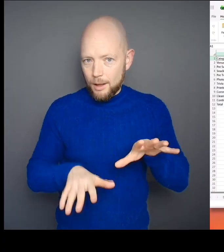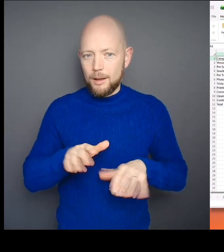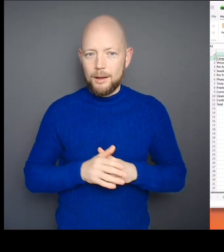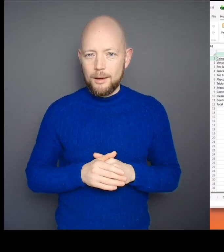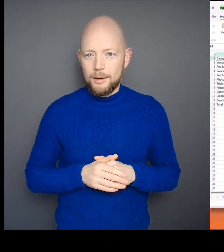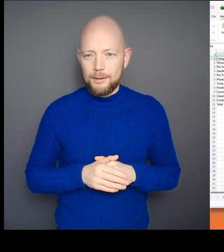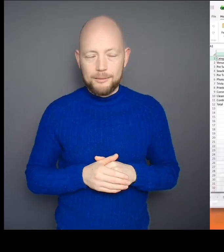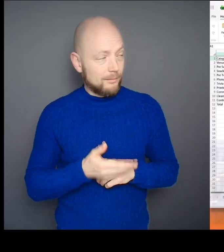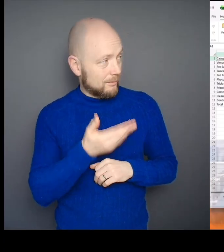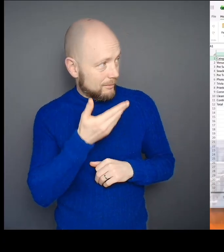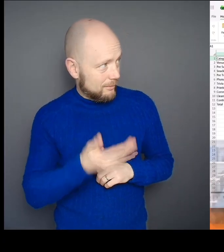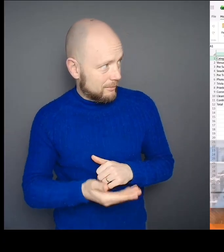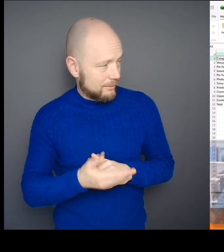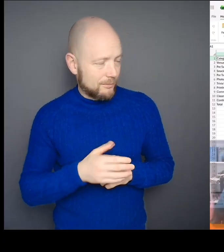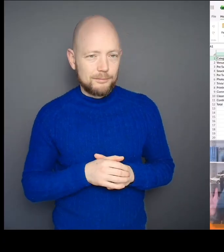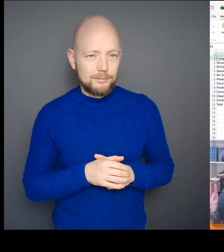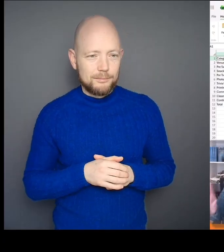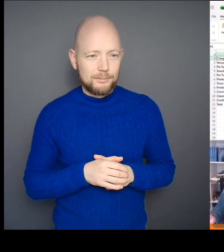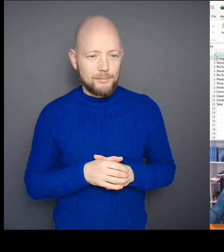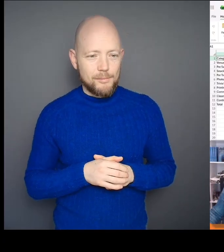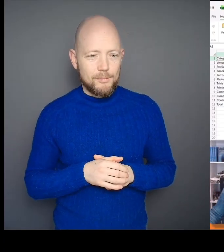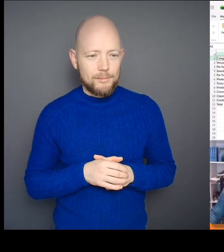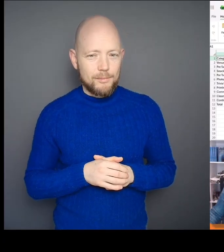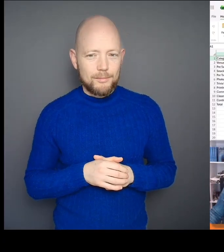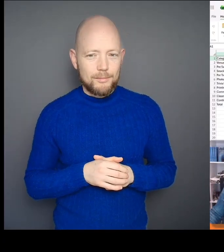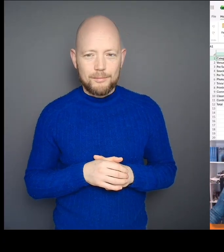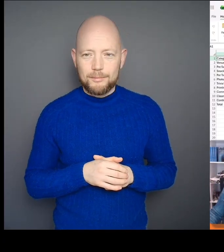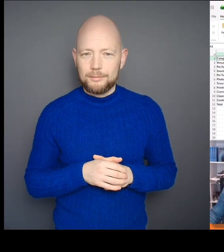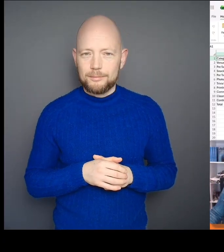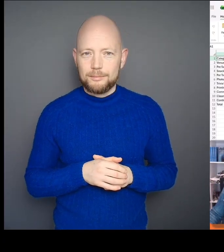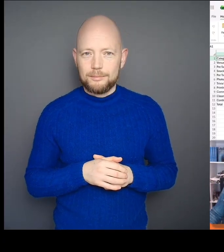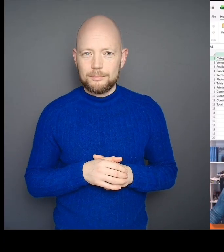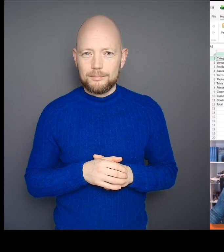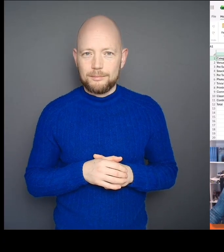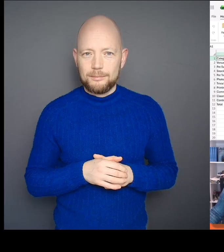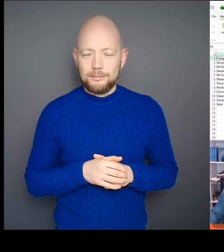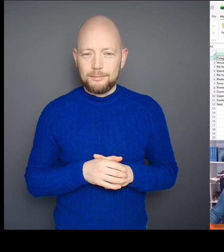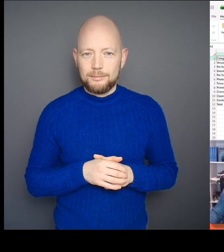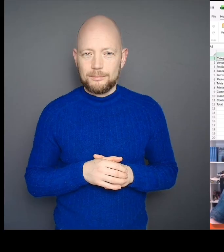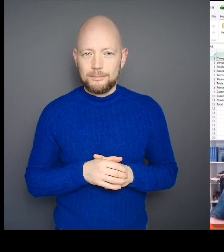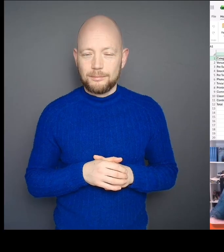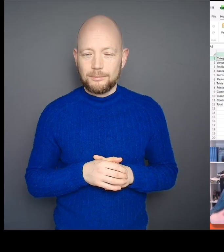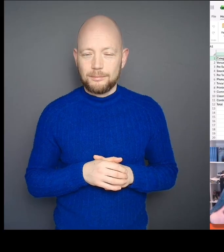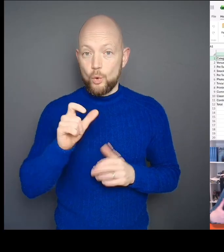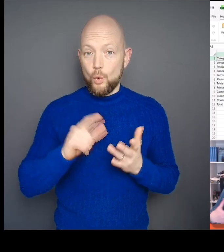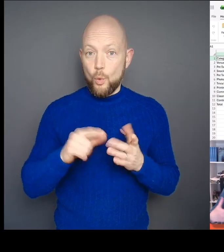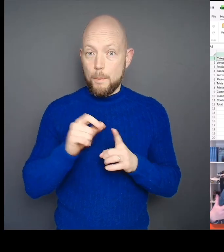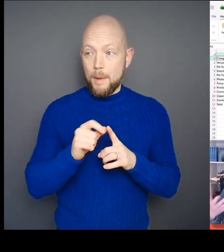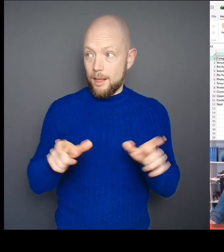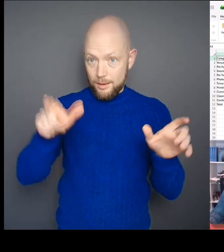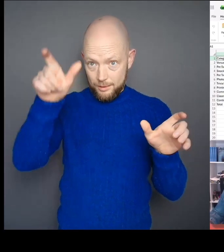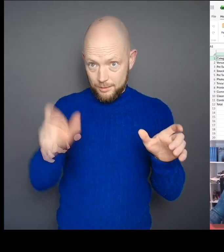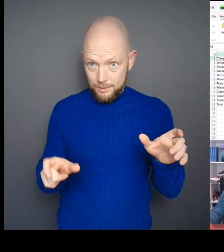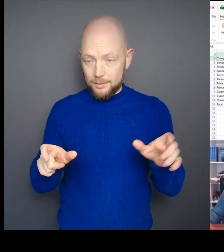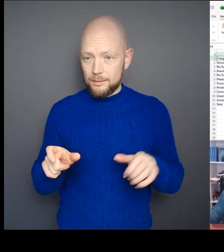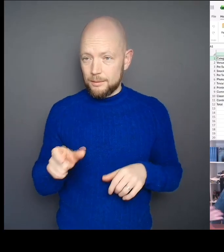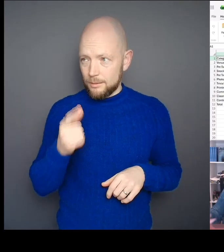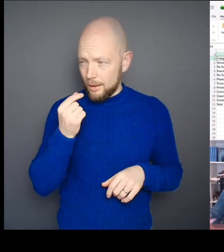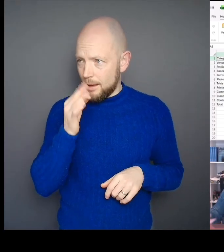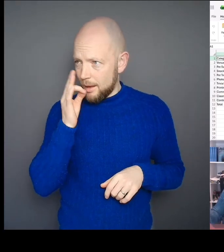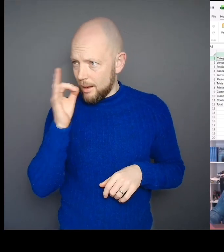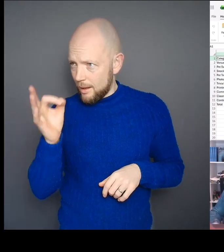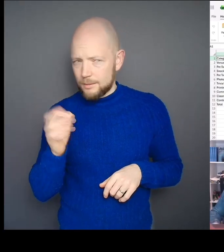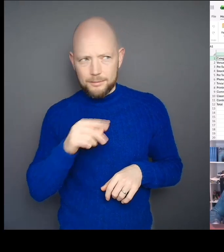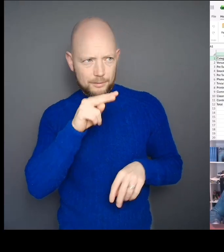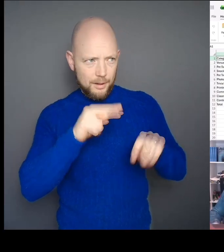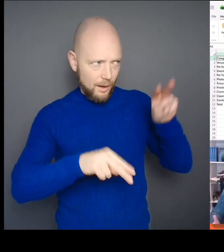My Pets to Workday budget. I've got my Copilot experience down the side by selecting that. And then I can ask it to analyze the